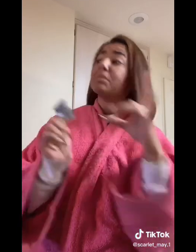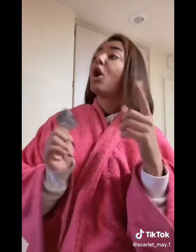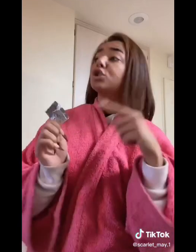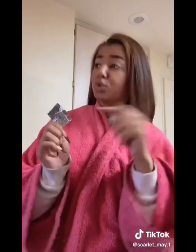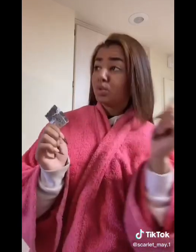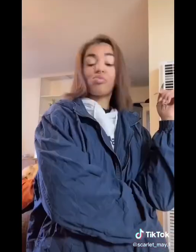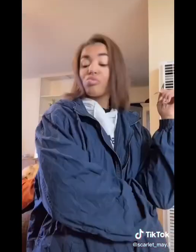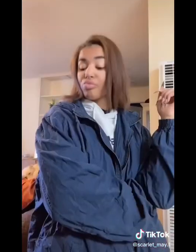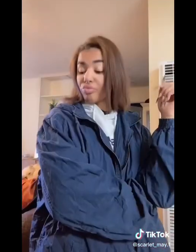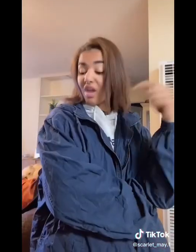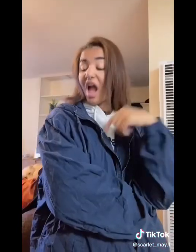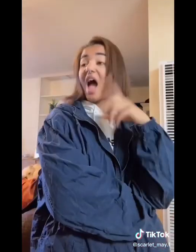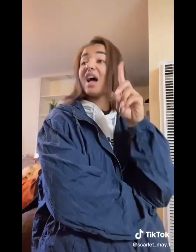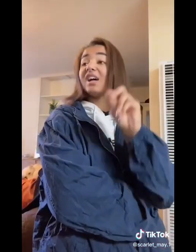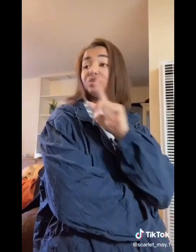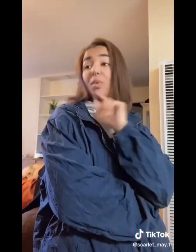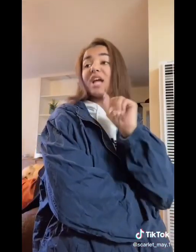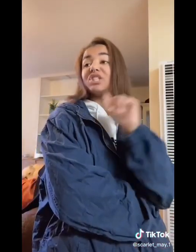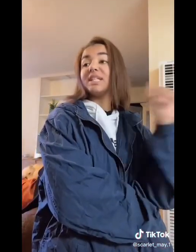to? I do, actually.